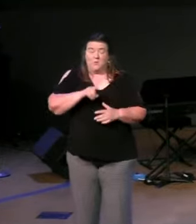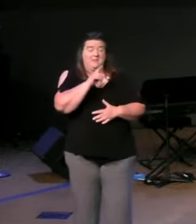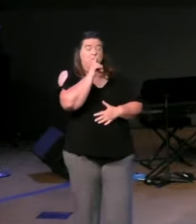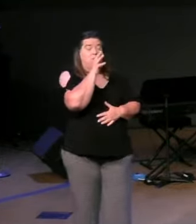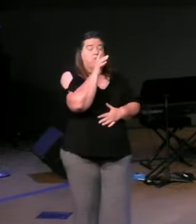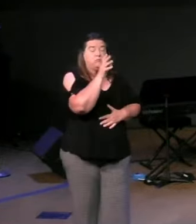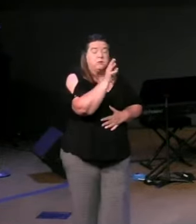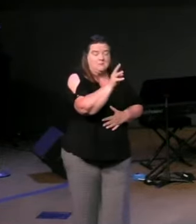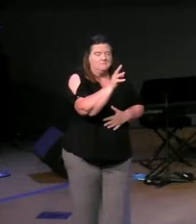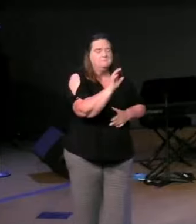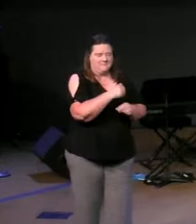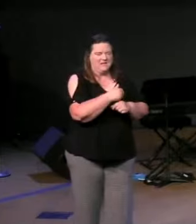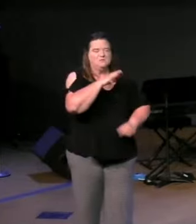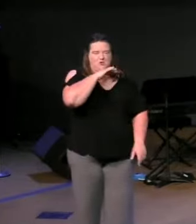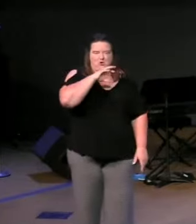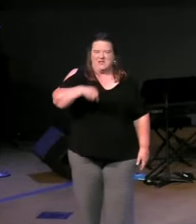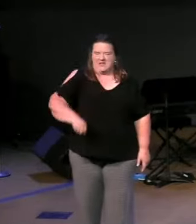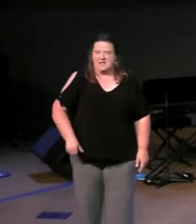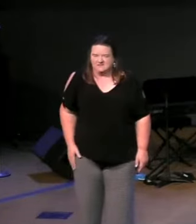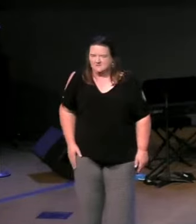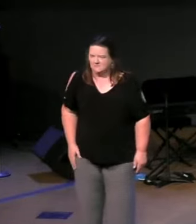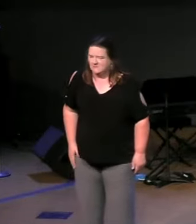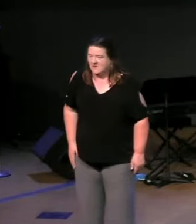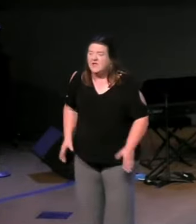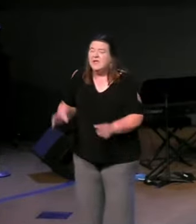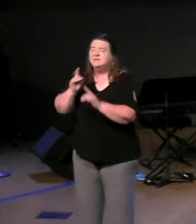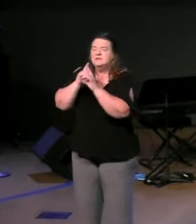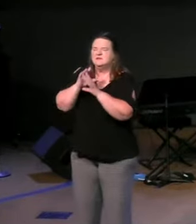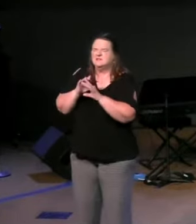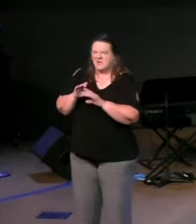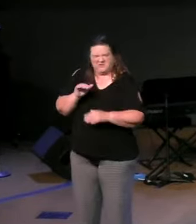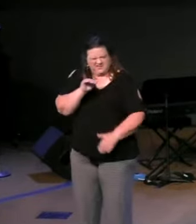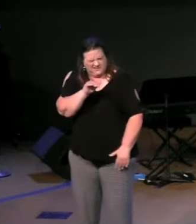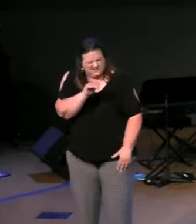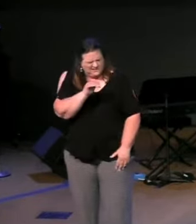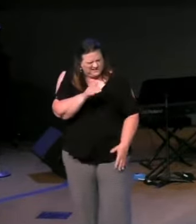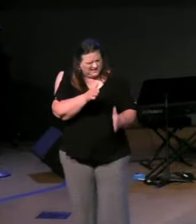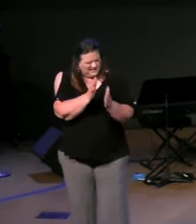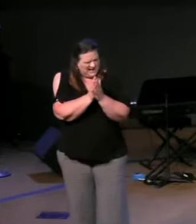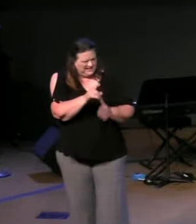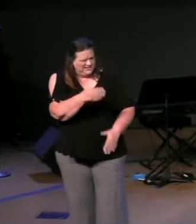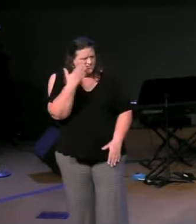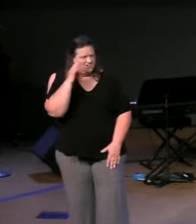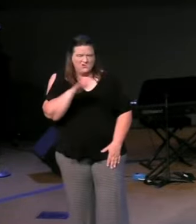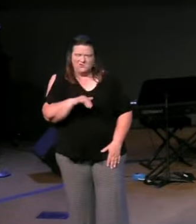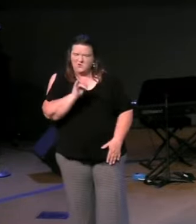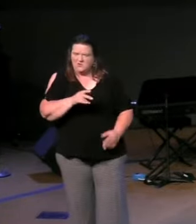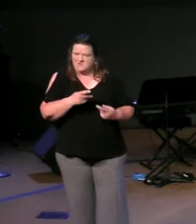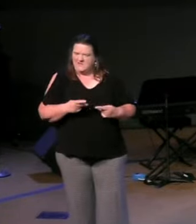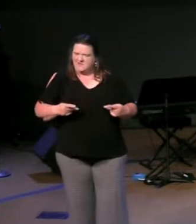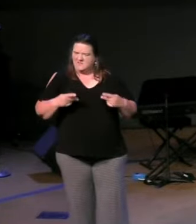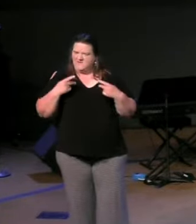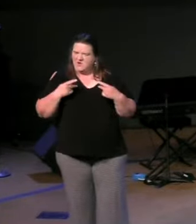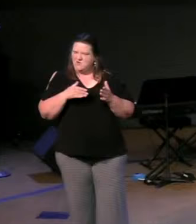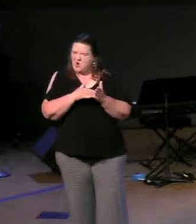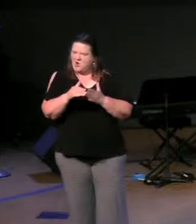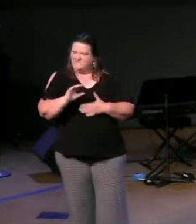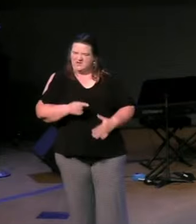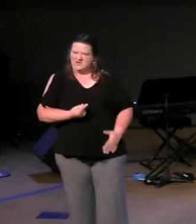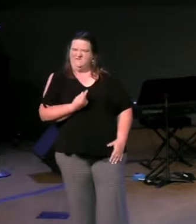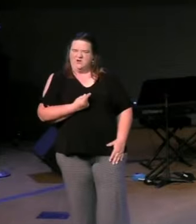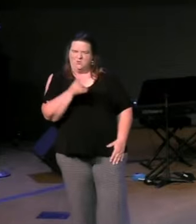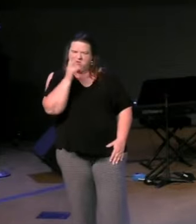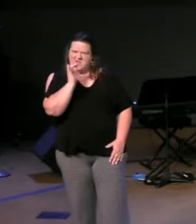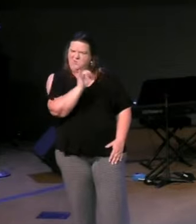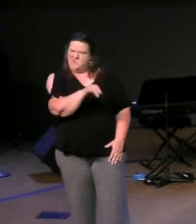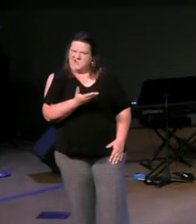is what defiles them." Then the disciples came to him and asked, "Do you know that the Pharisees were often offended when they heard